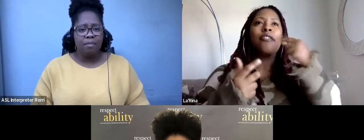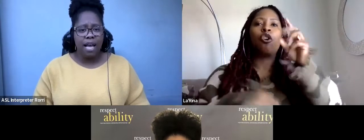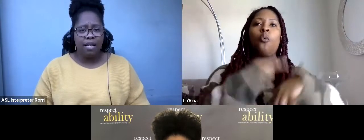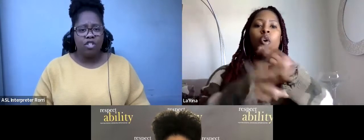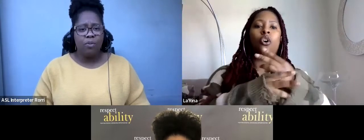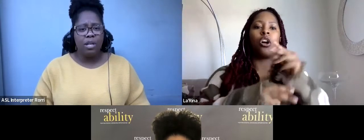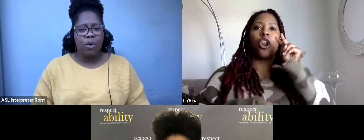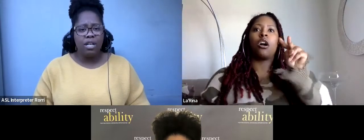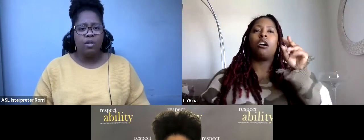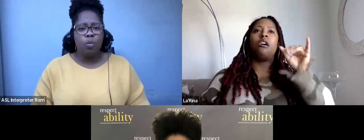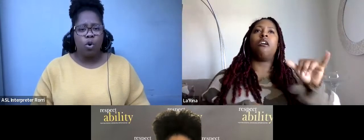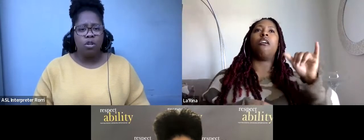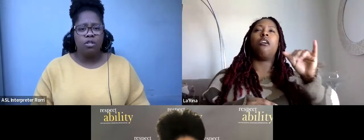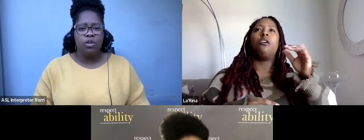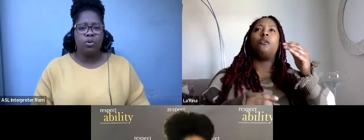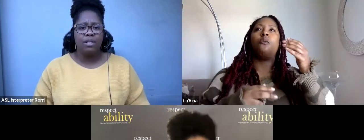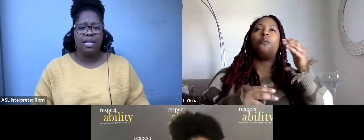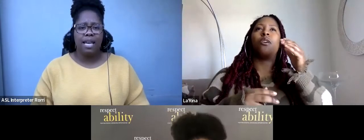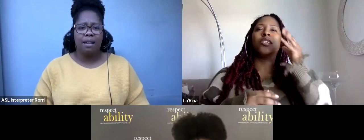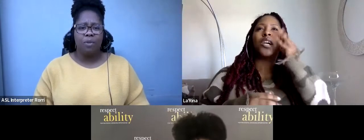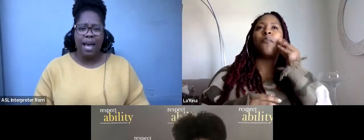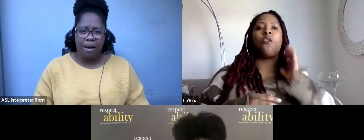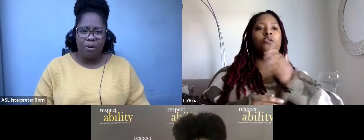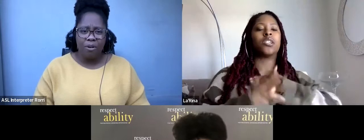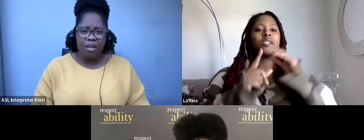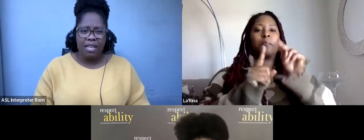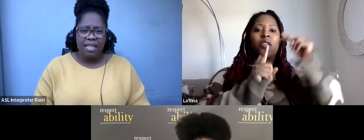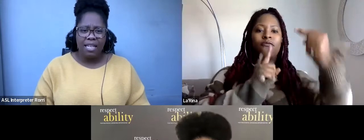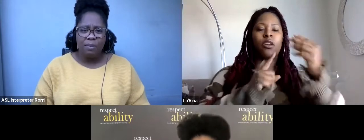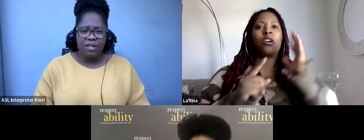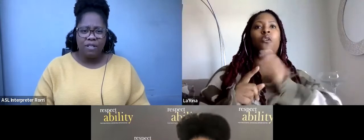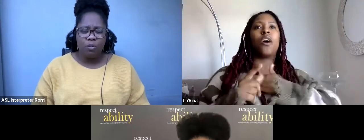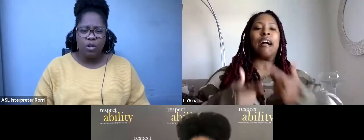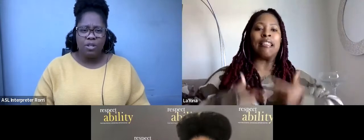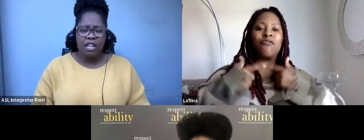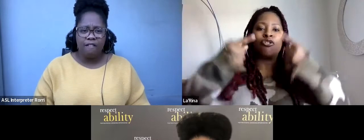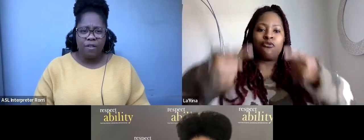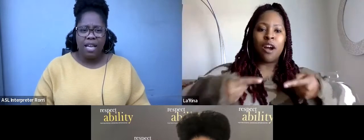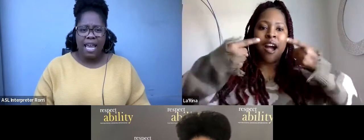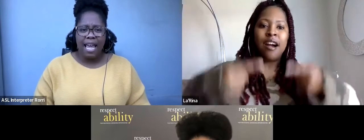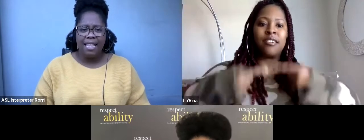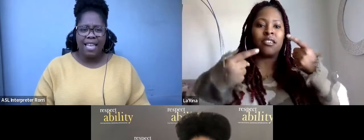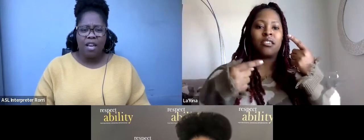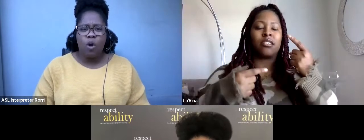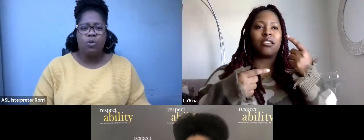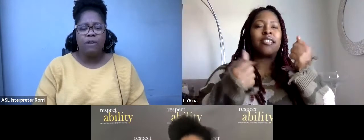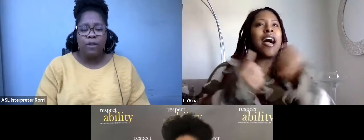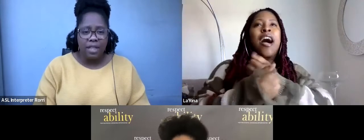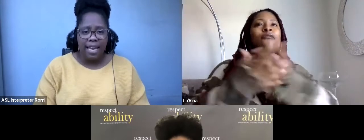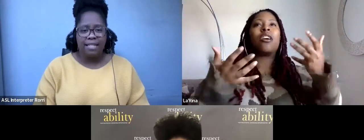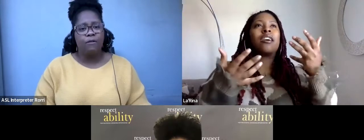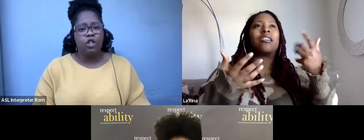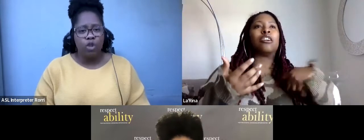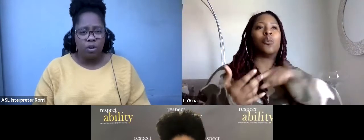gain some knowledge. I really wanted the world to see that, wow, the experience of someone who's deaf, they go through